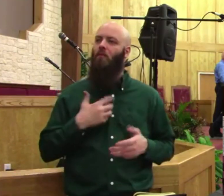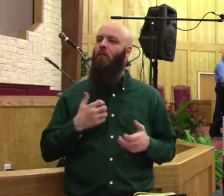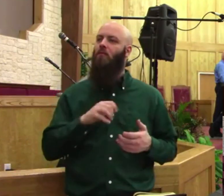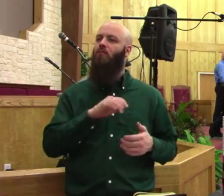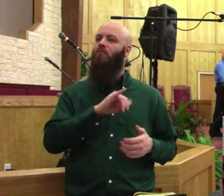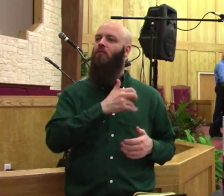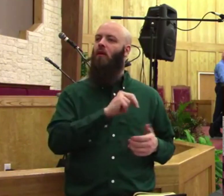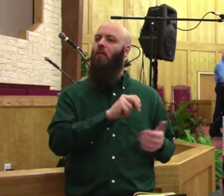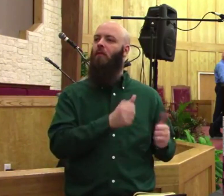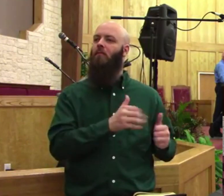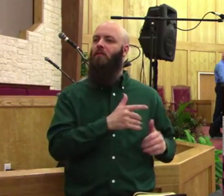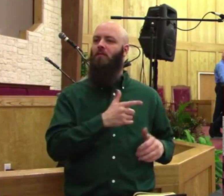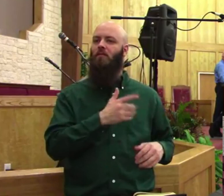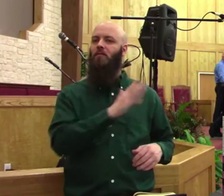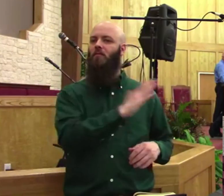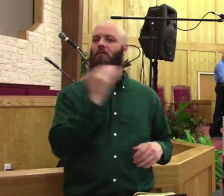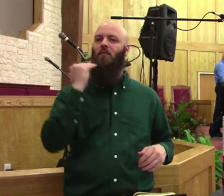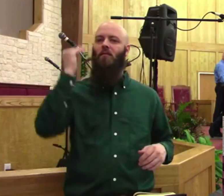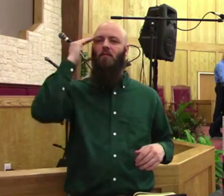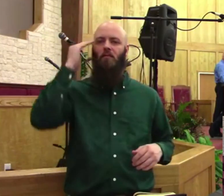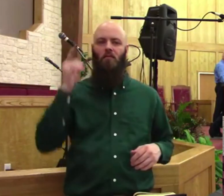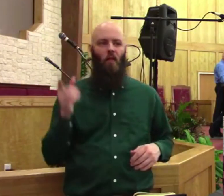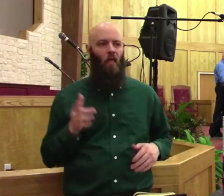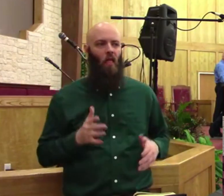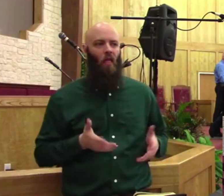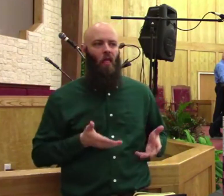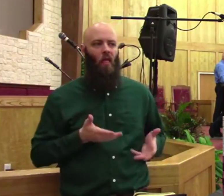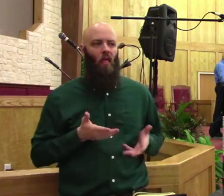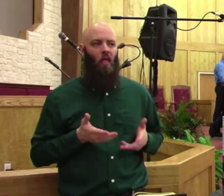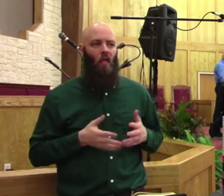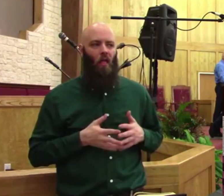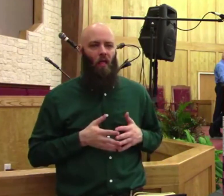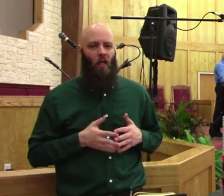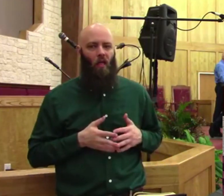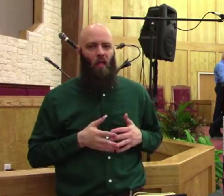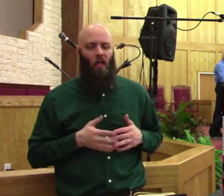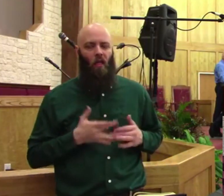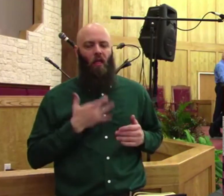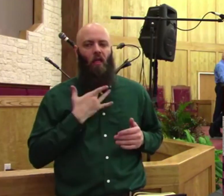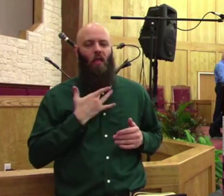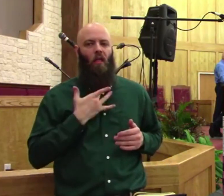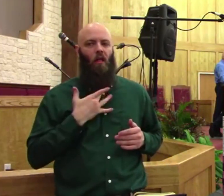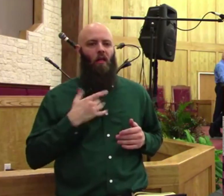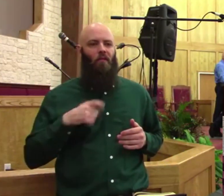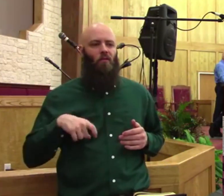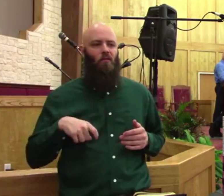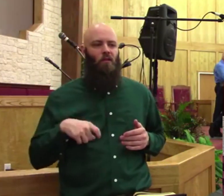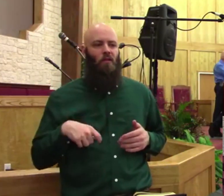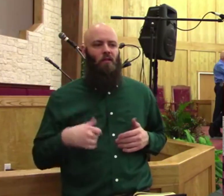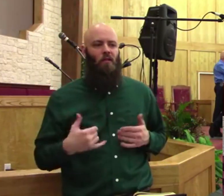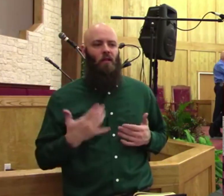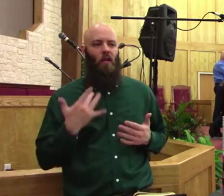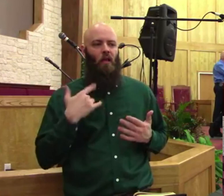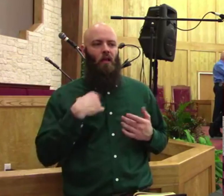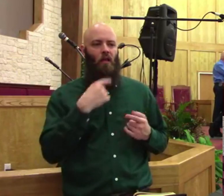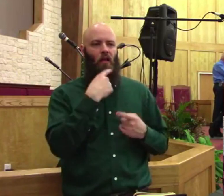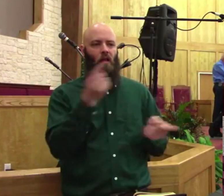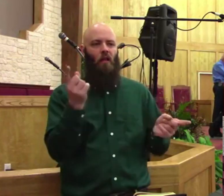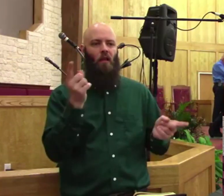Herod's not so happy that he has to do that, but he has to do it to save face, because he made a public